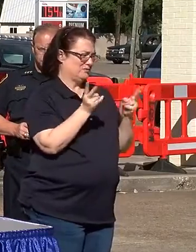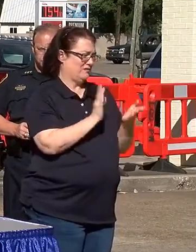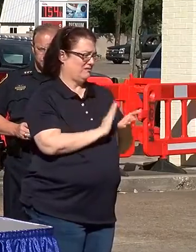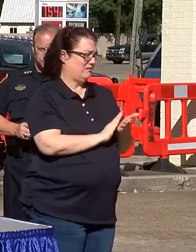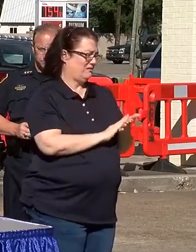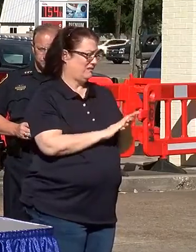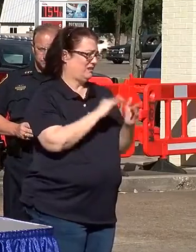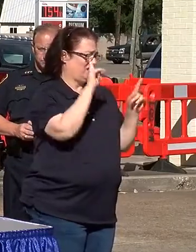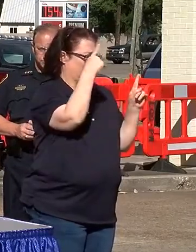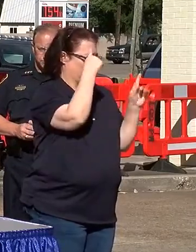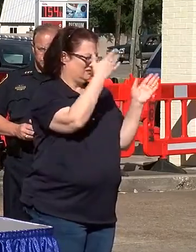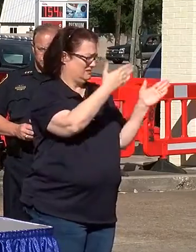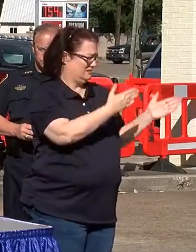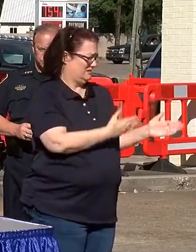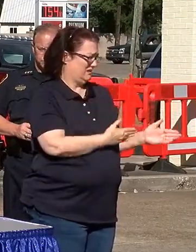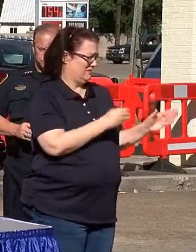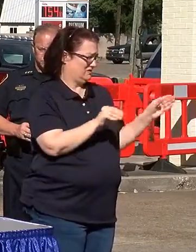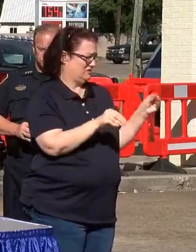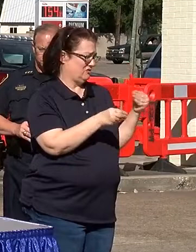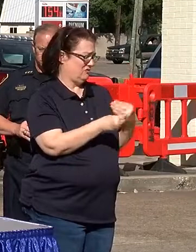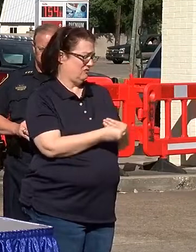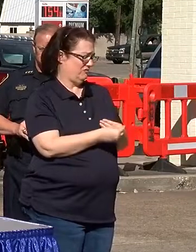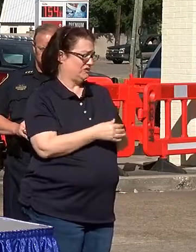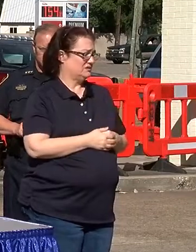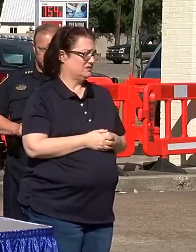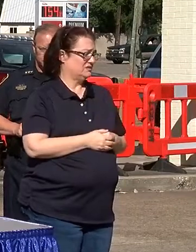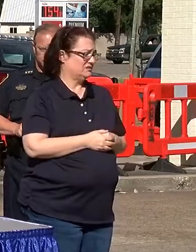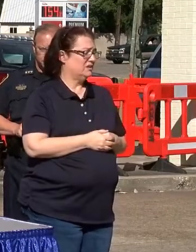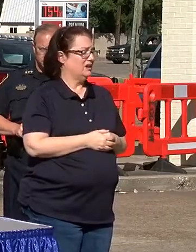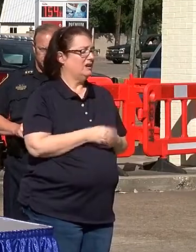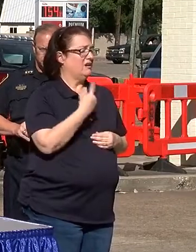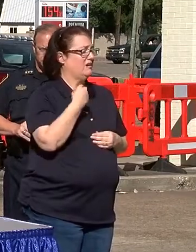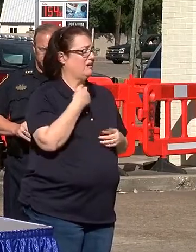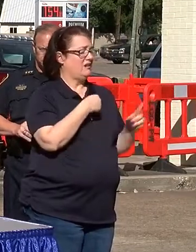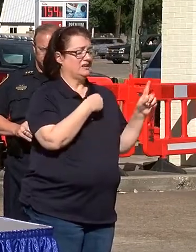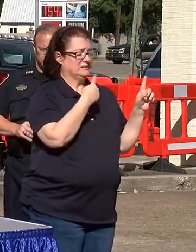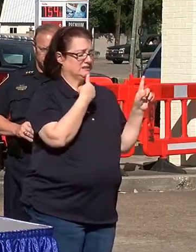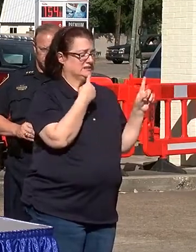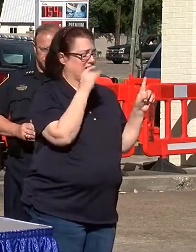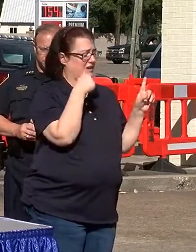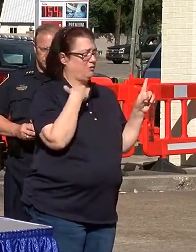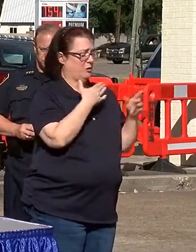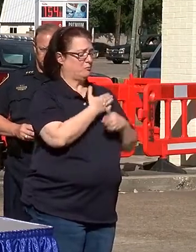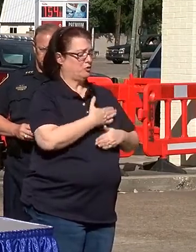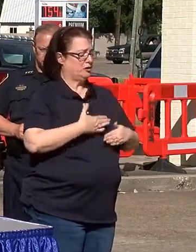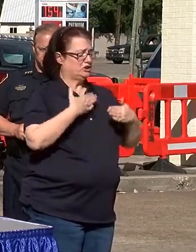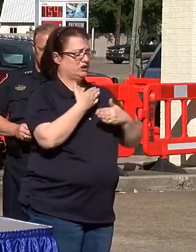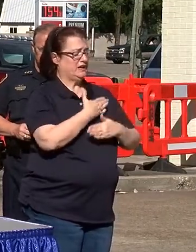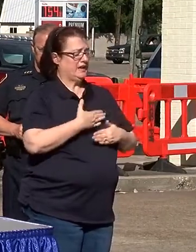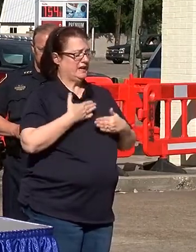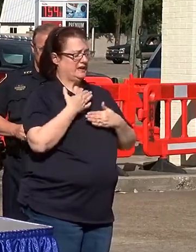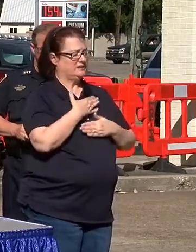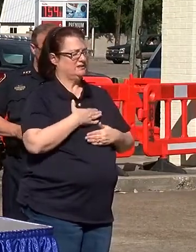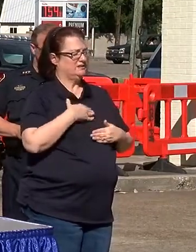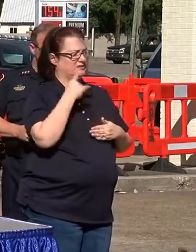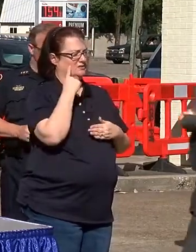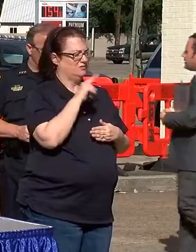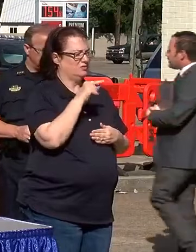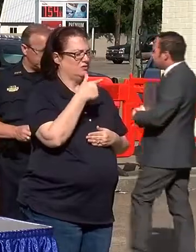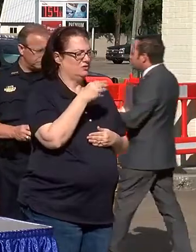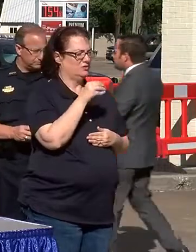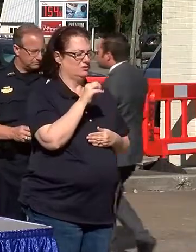last 6 to 8 weeks since we've been through this public health emergency. I maintain that level of appreciation for GOSEP and